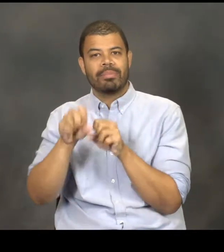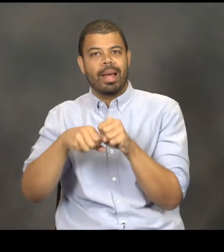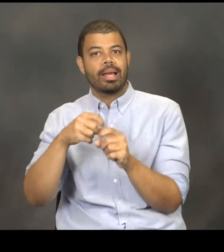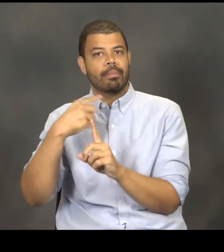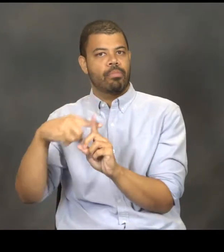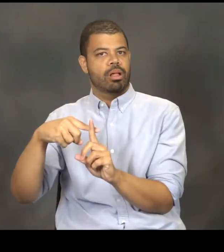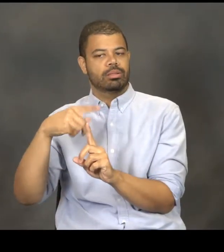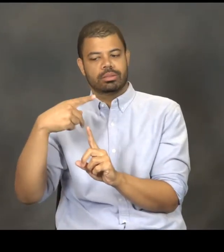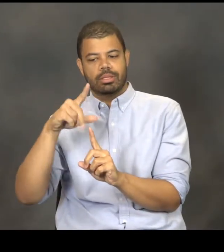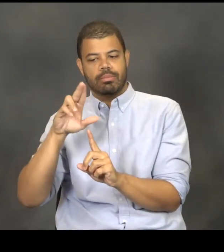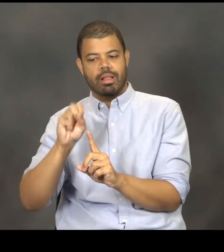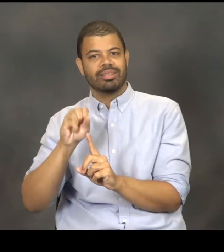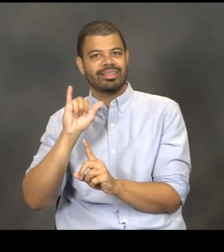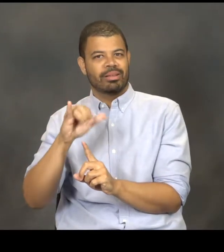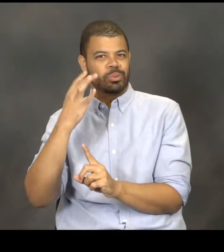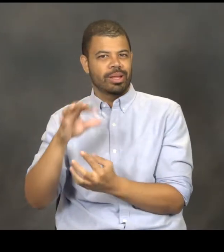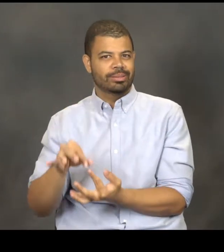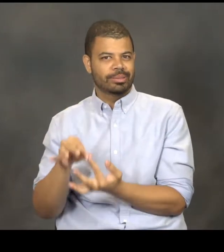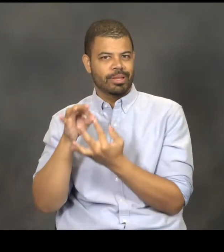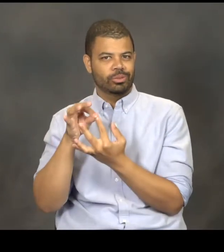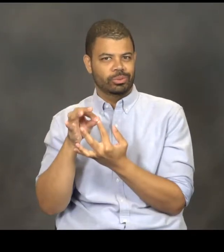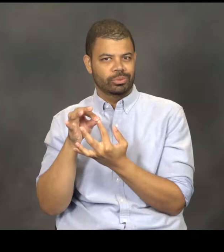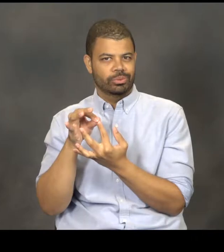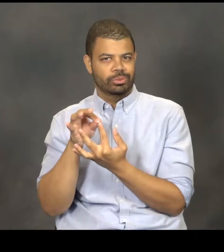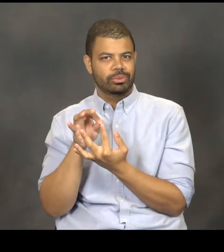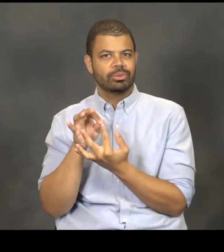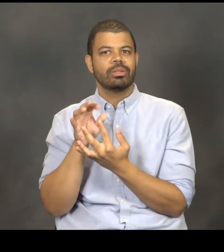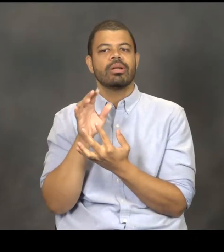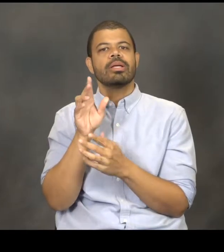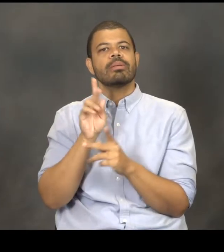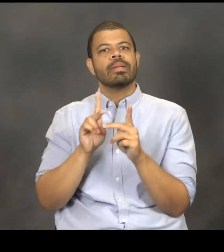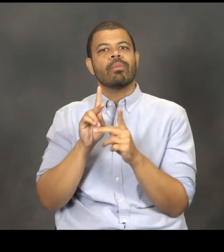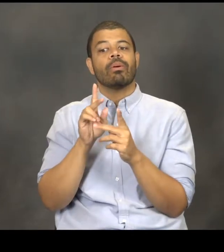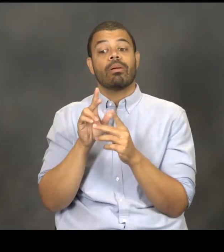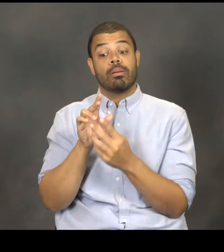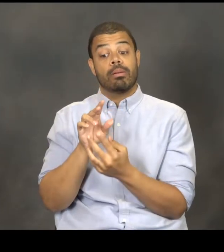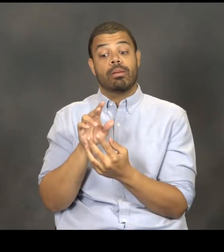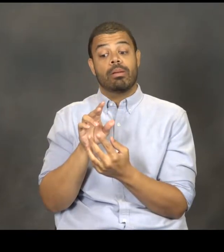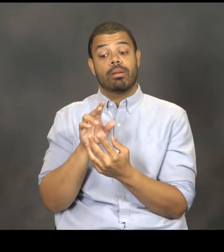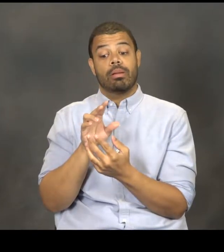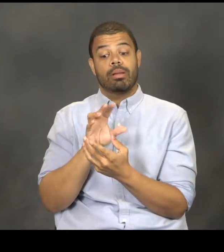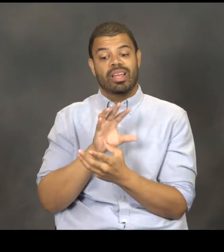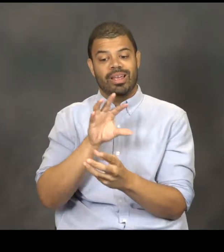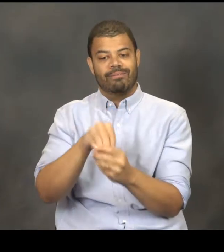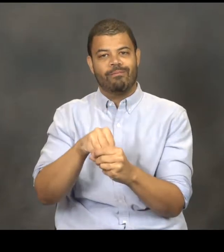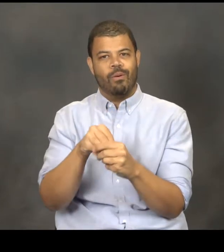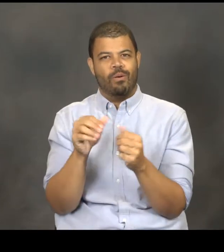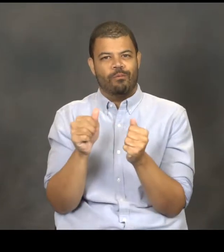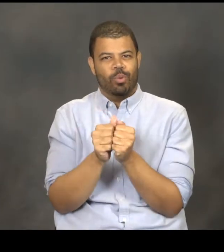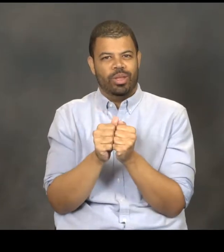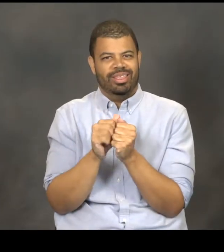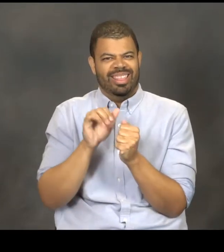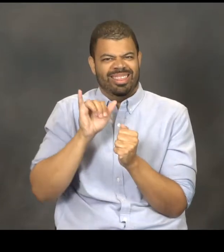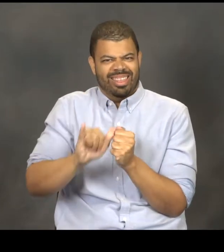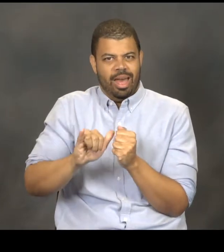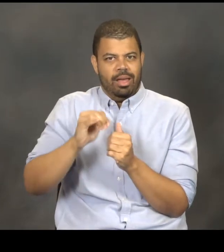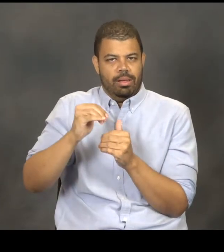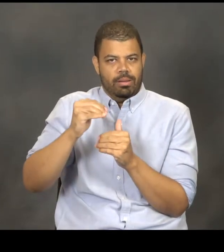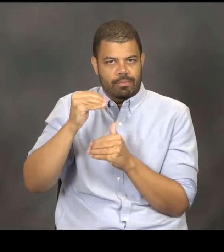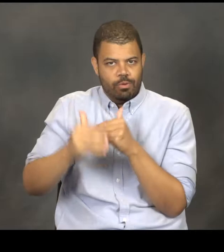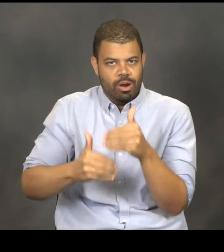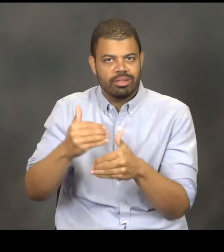sort of special. Folks have really become an intricate sort of part of the process when it comes